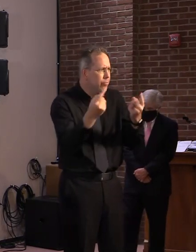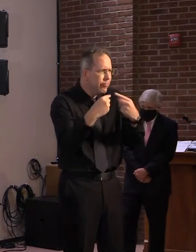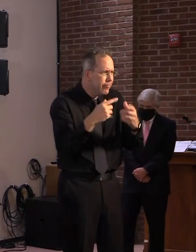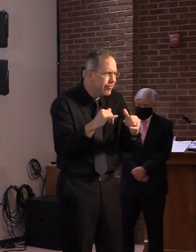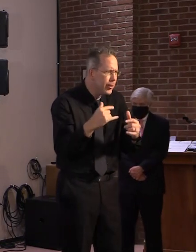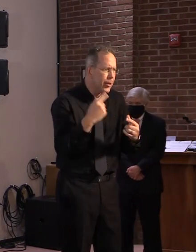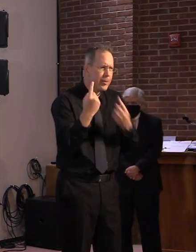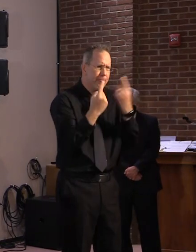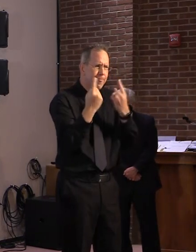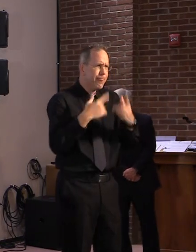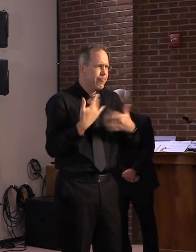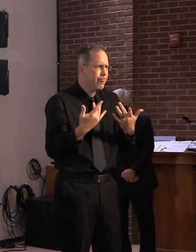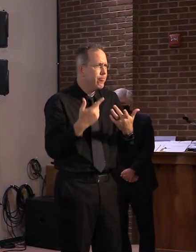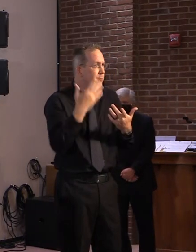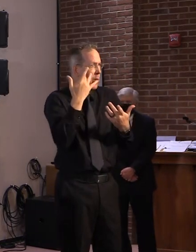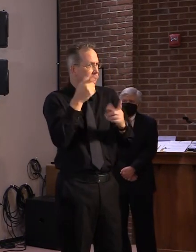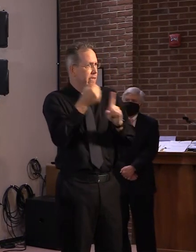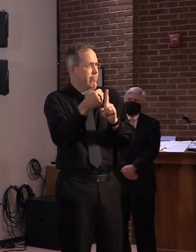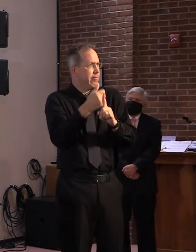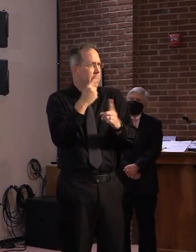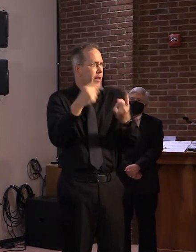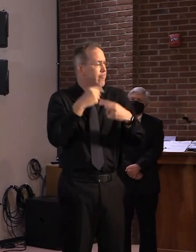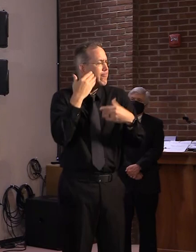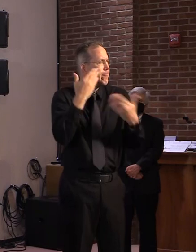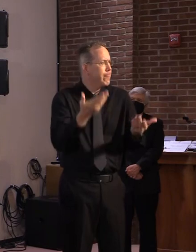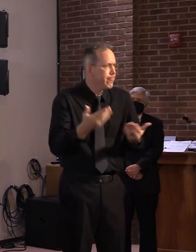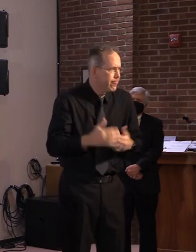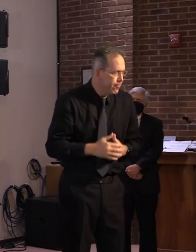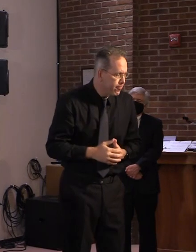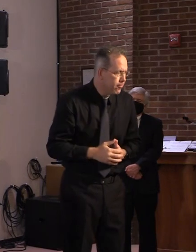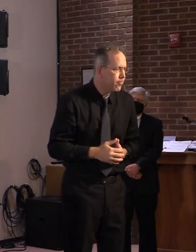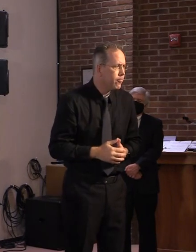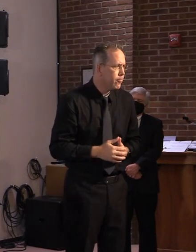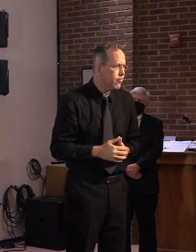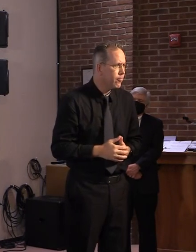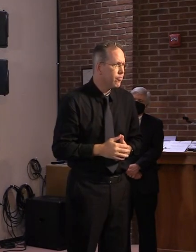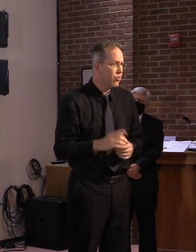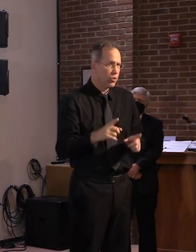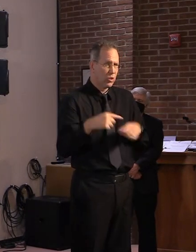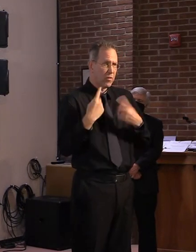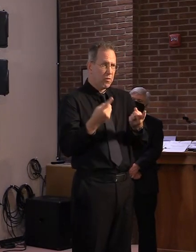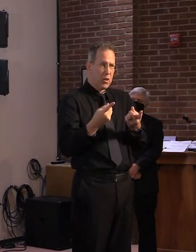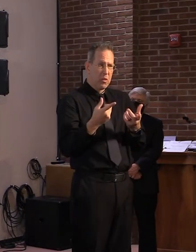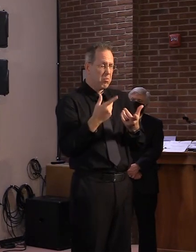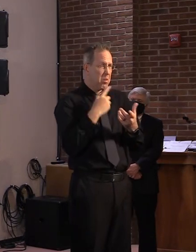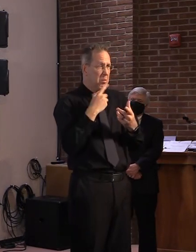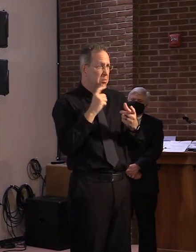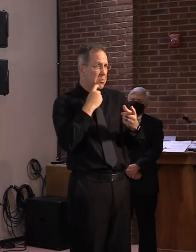back to one of these press conferences with more definitive answer for you.